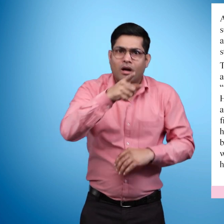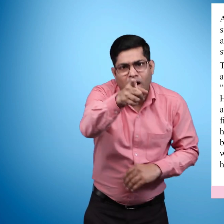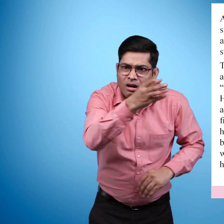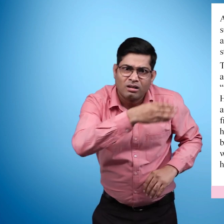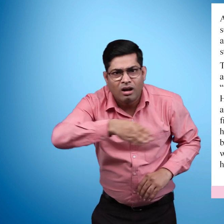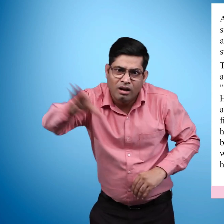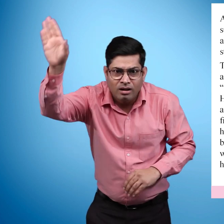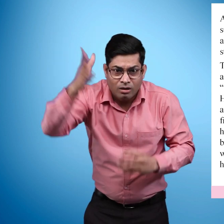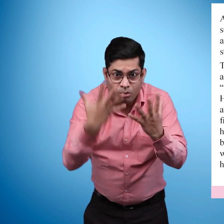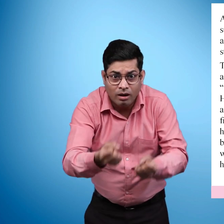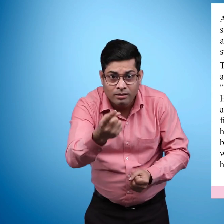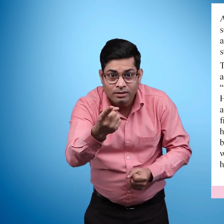Would you really want to go there?"